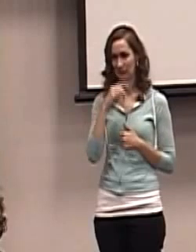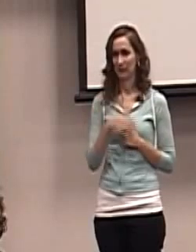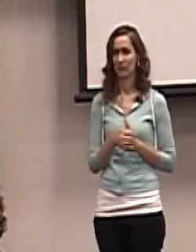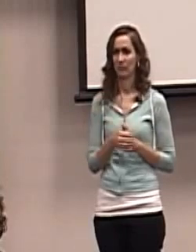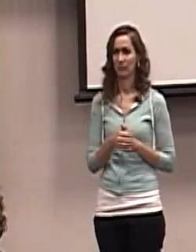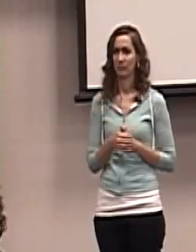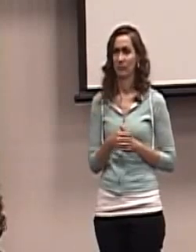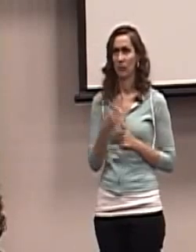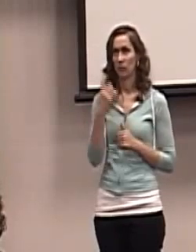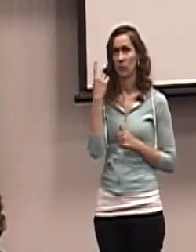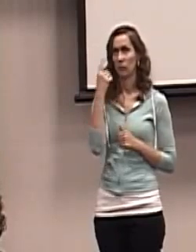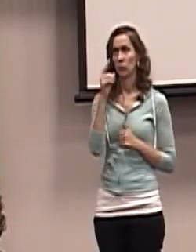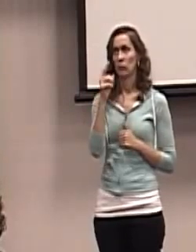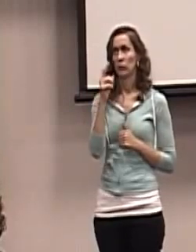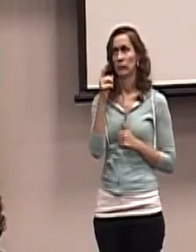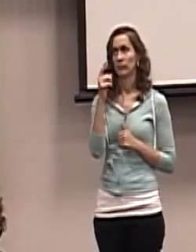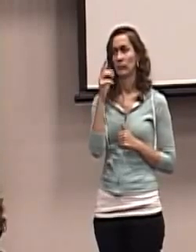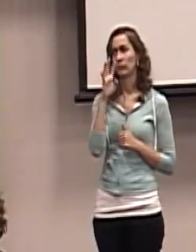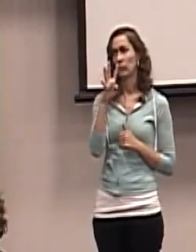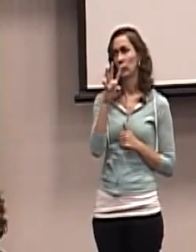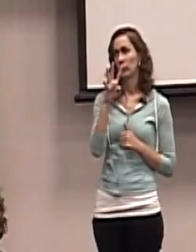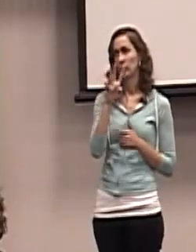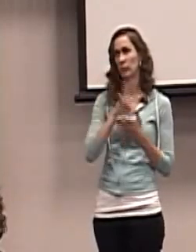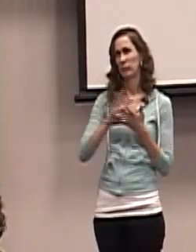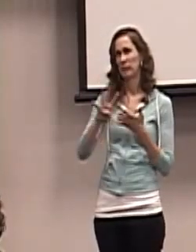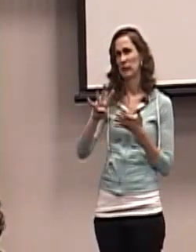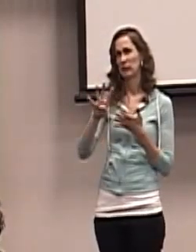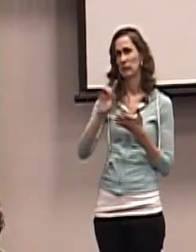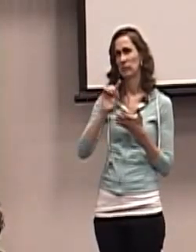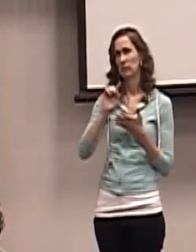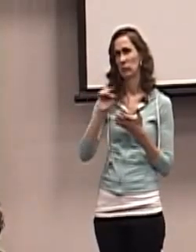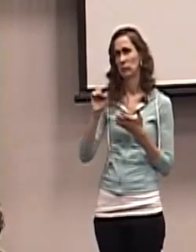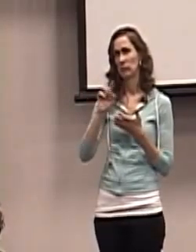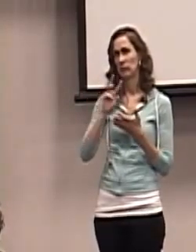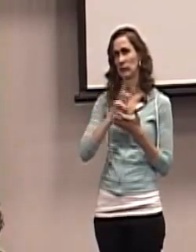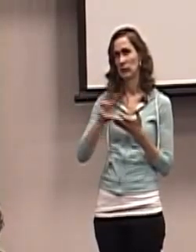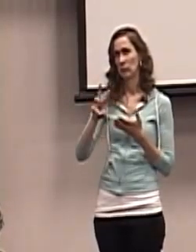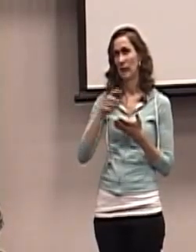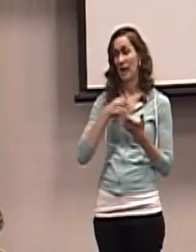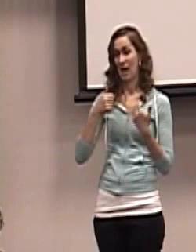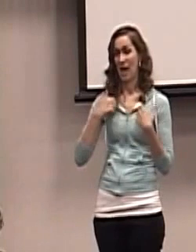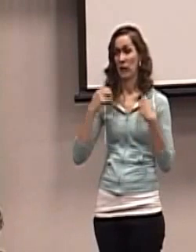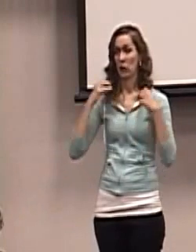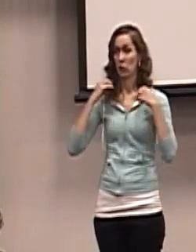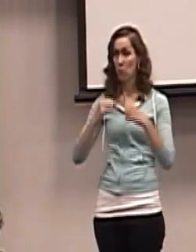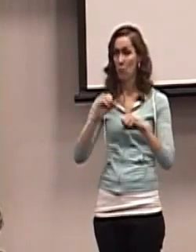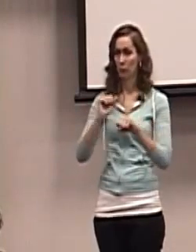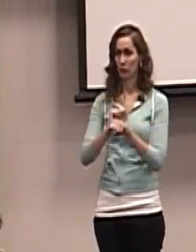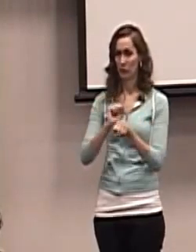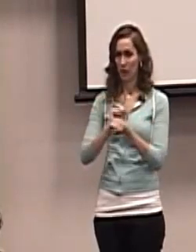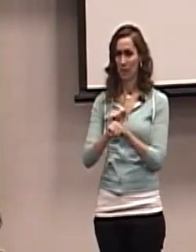So for about 4 to 6 weeks, I was unemployed. We got to South Africa, a